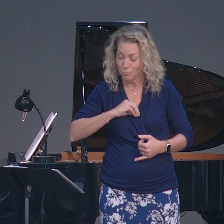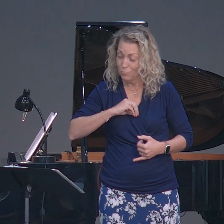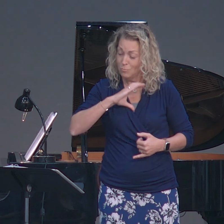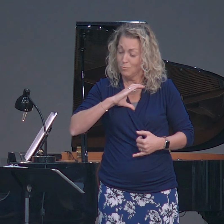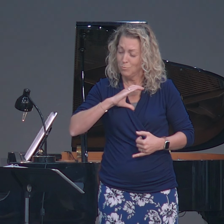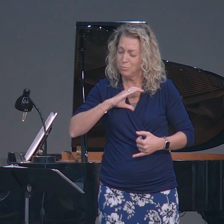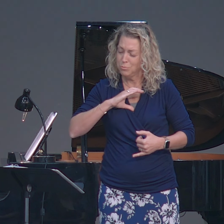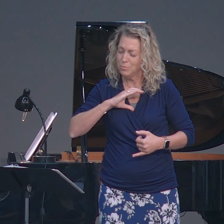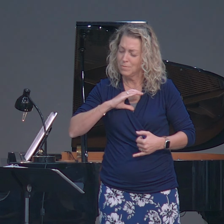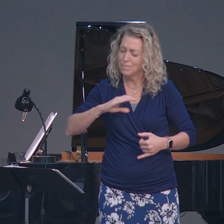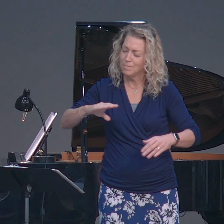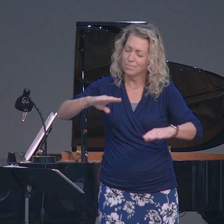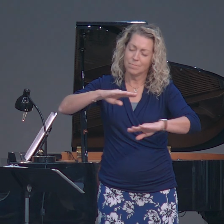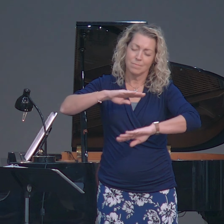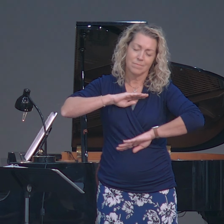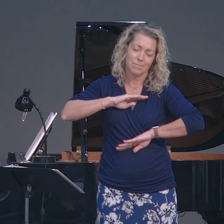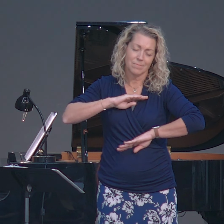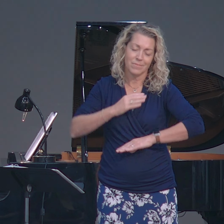What